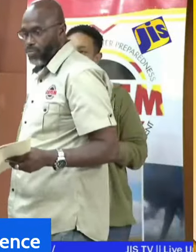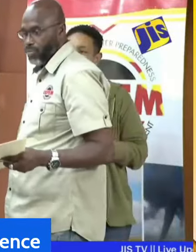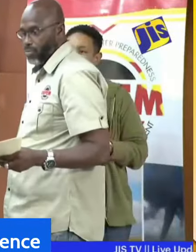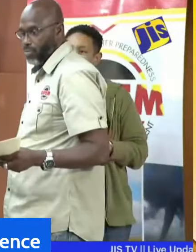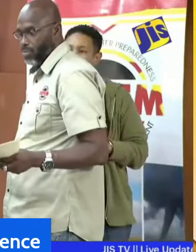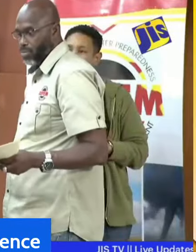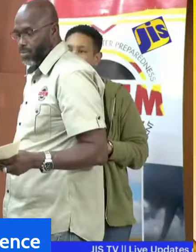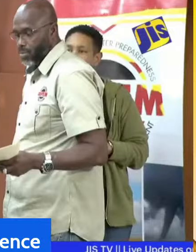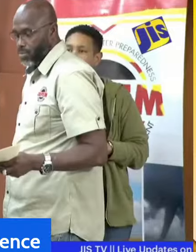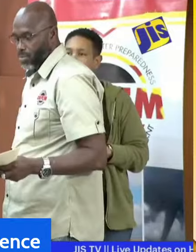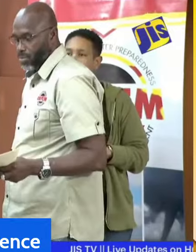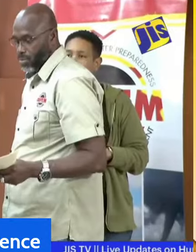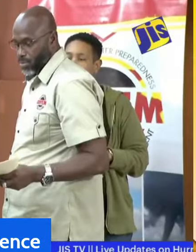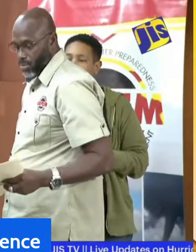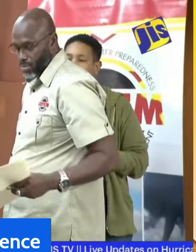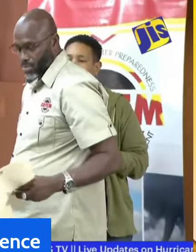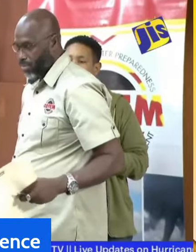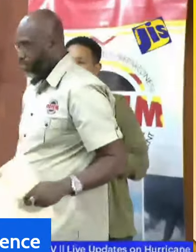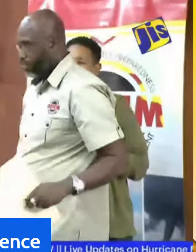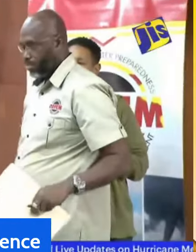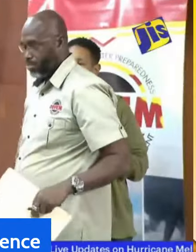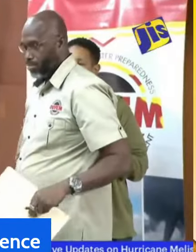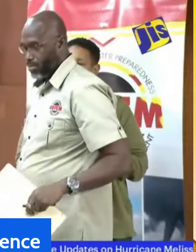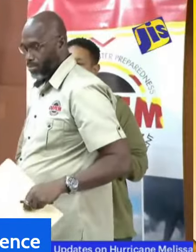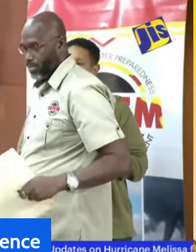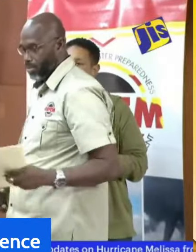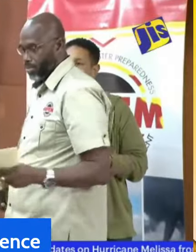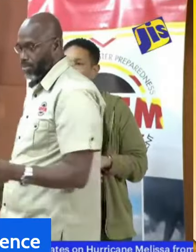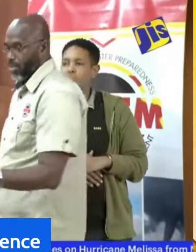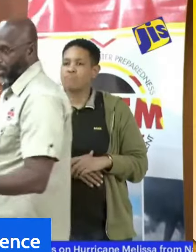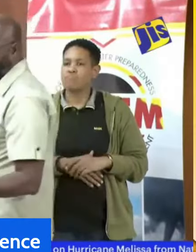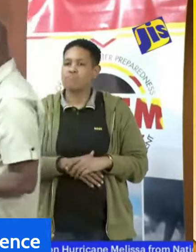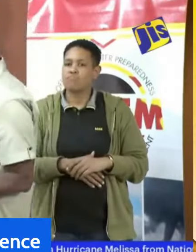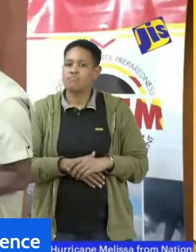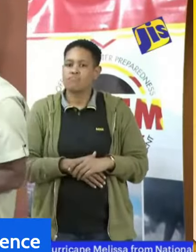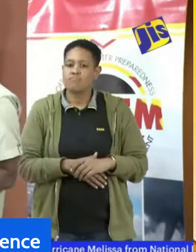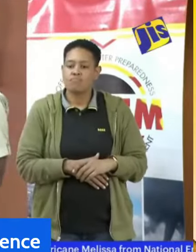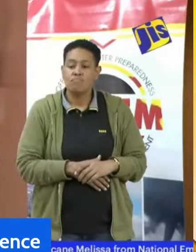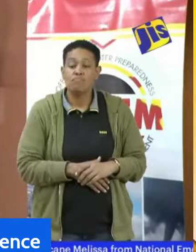do know that some of our news stations need to break off now.